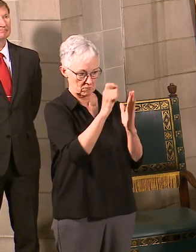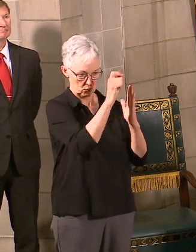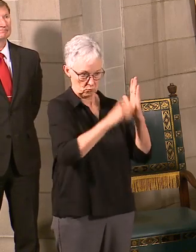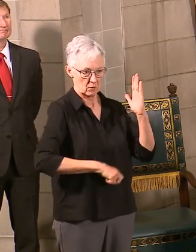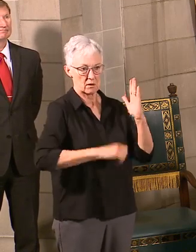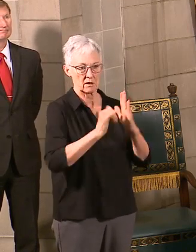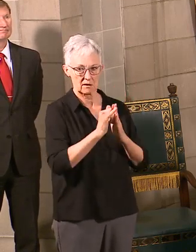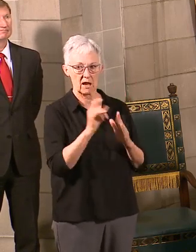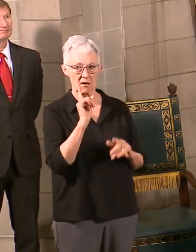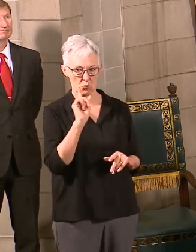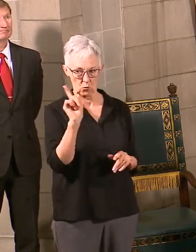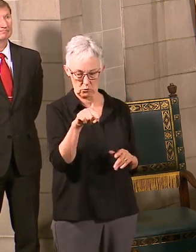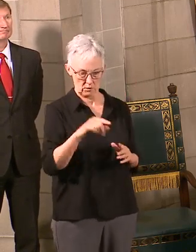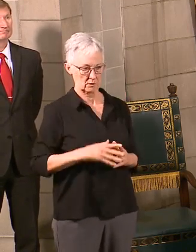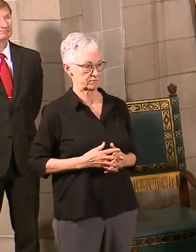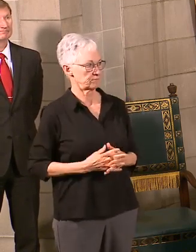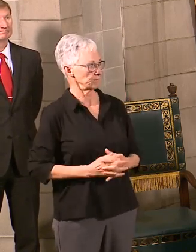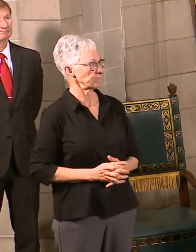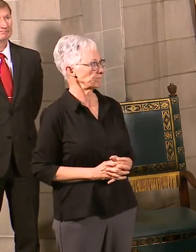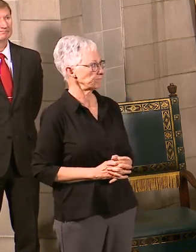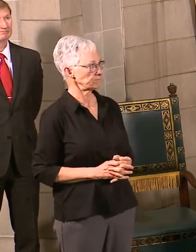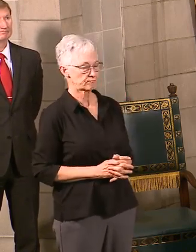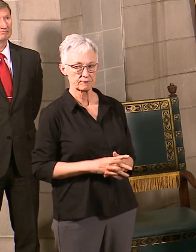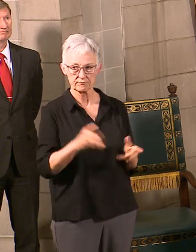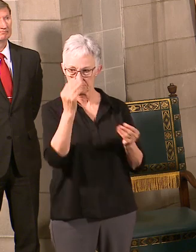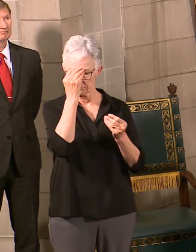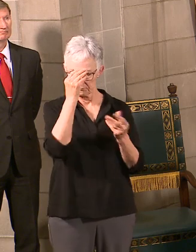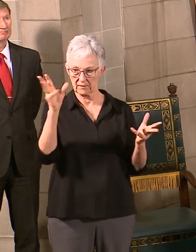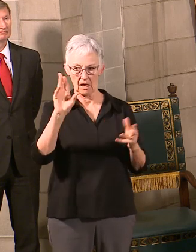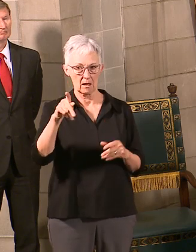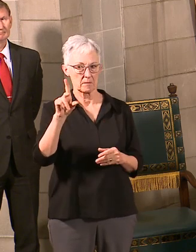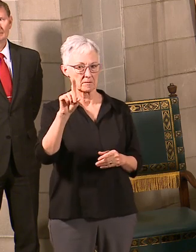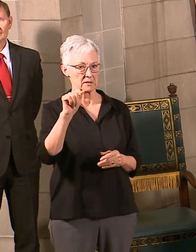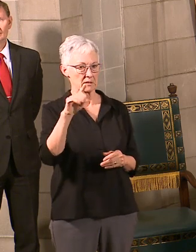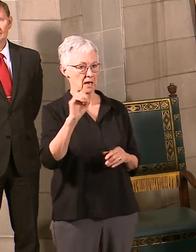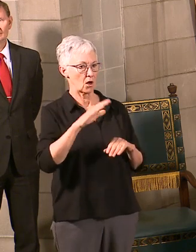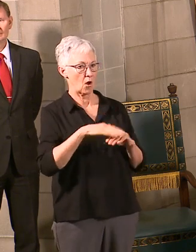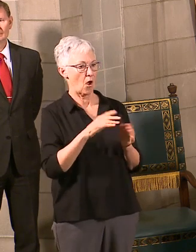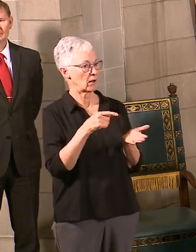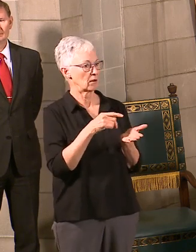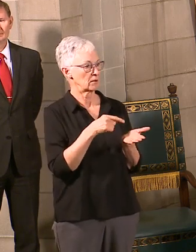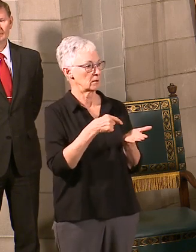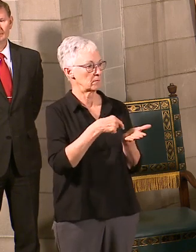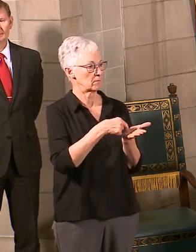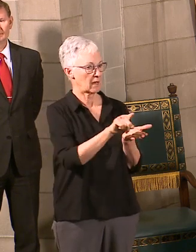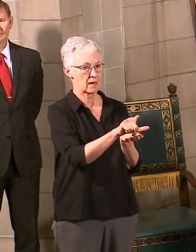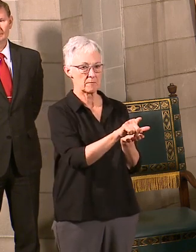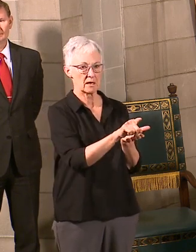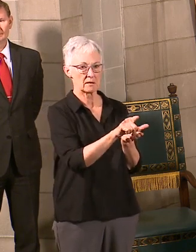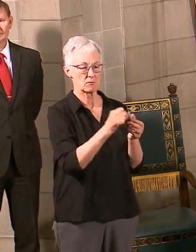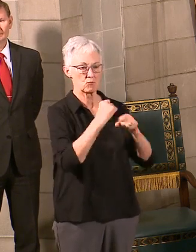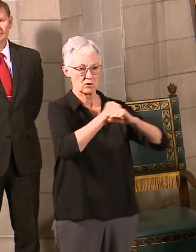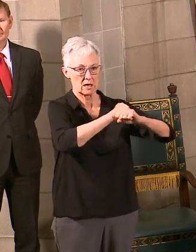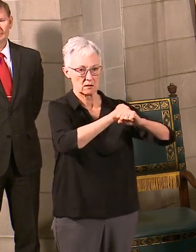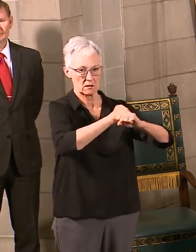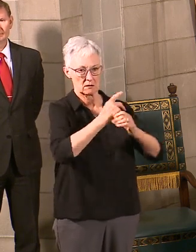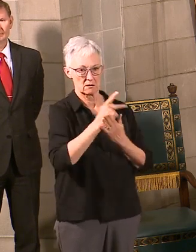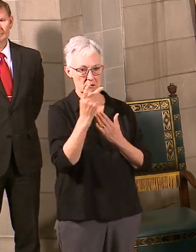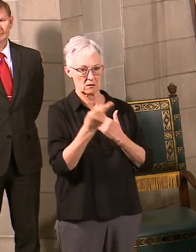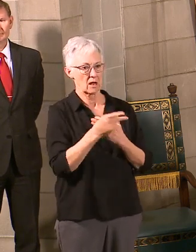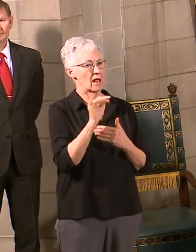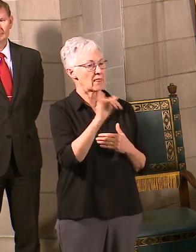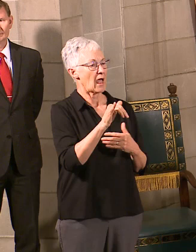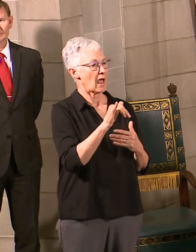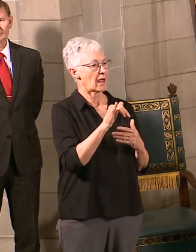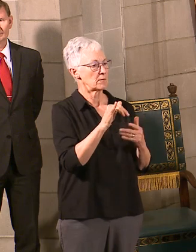Okay, next, just want to give an update on the Paycheck Protection Program. For those of you who may not be familiar with this is a program through the Small